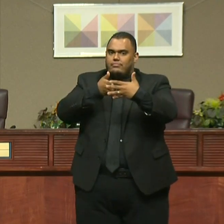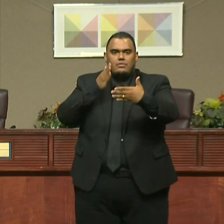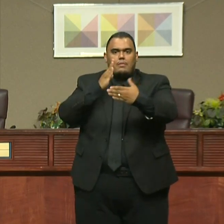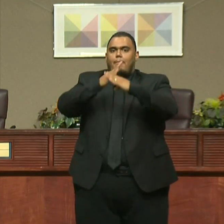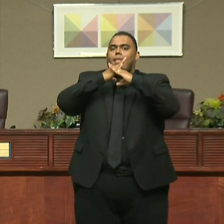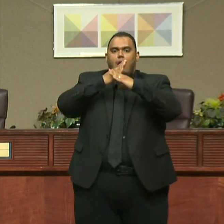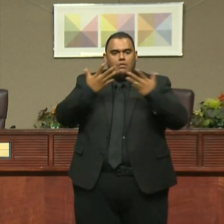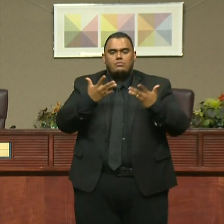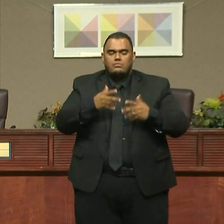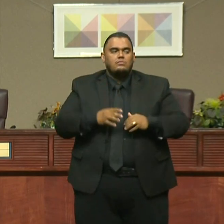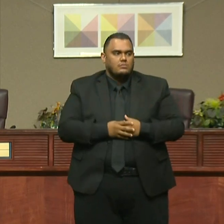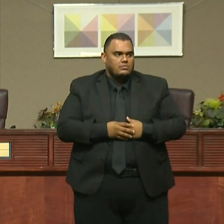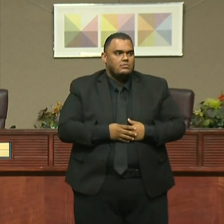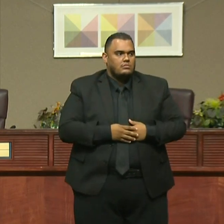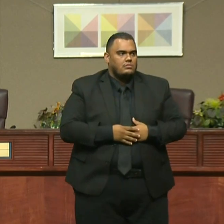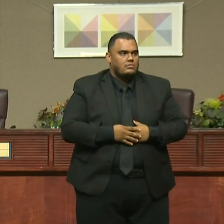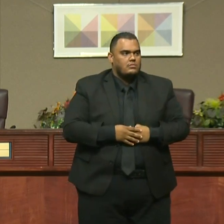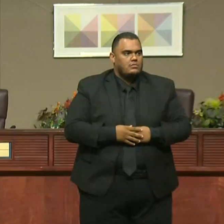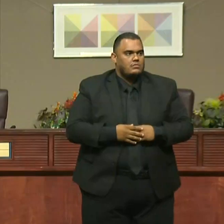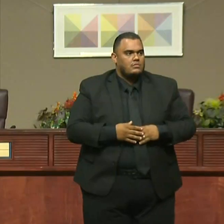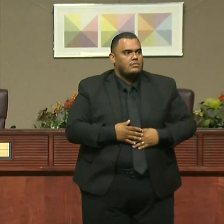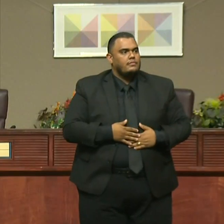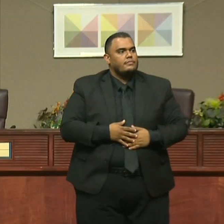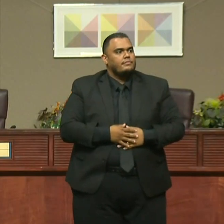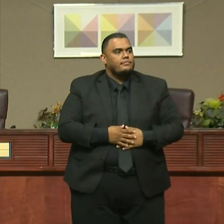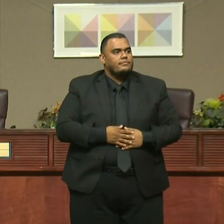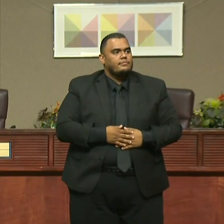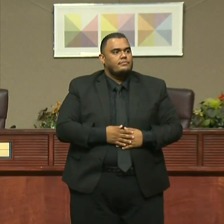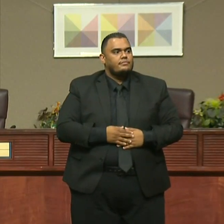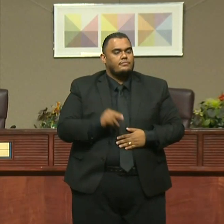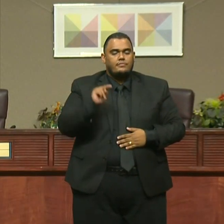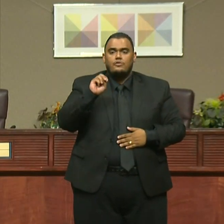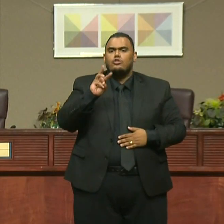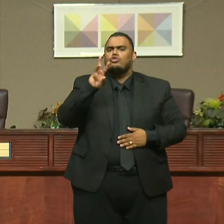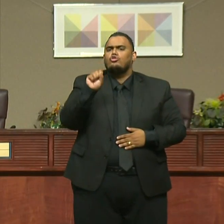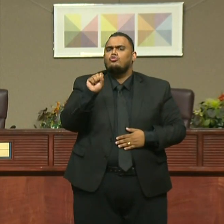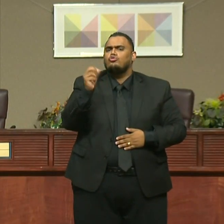This question was texted in from Eric Mock from News 13 for you, Dr. Pino.